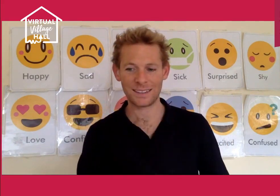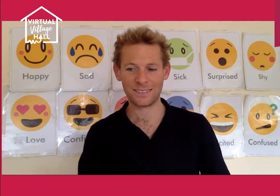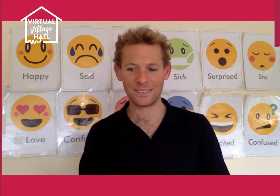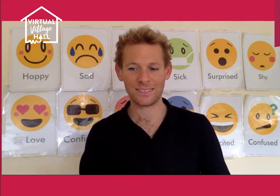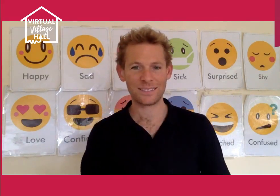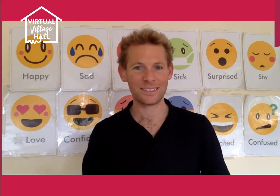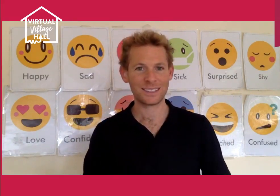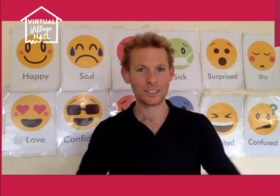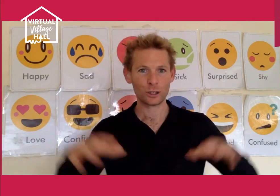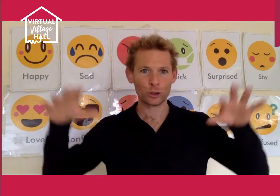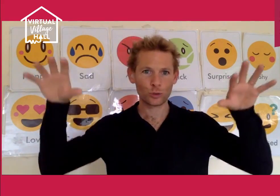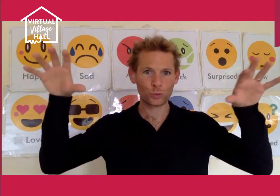Number five,